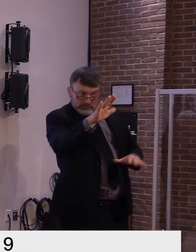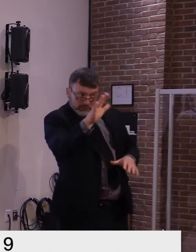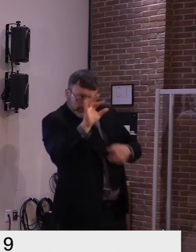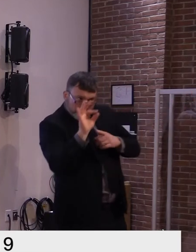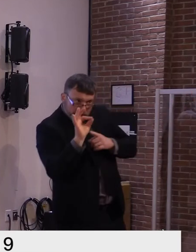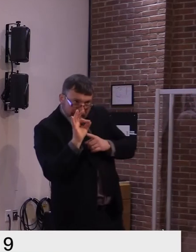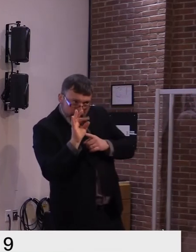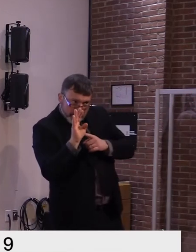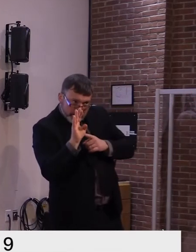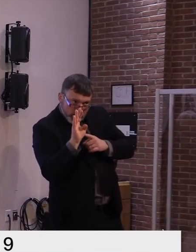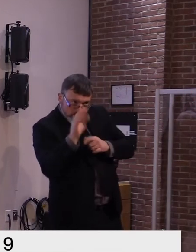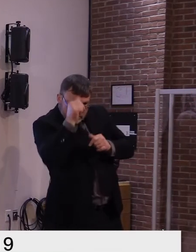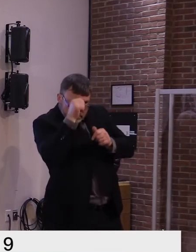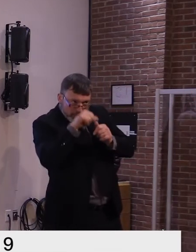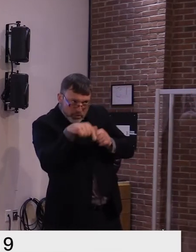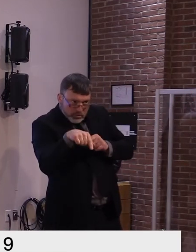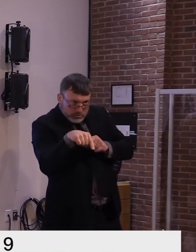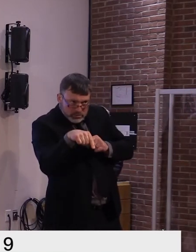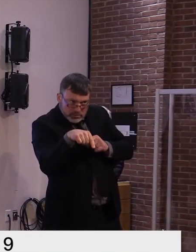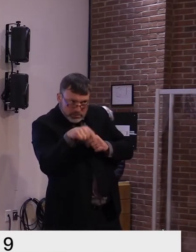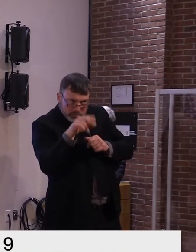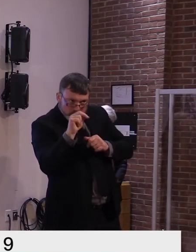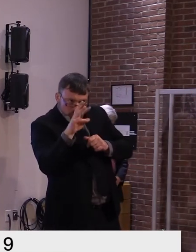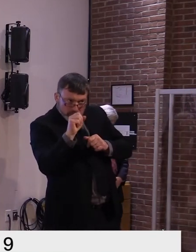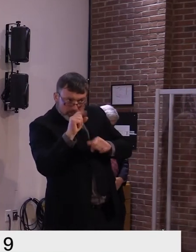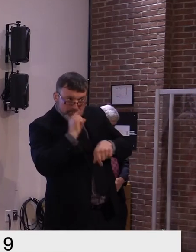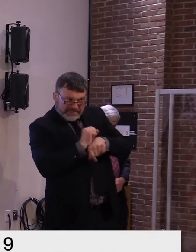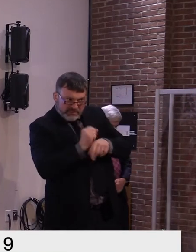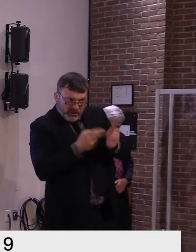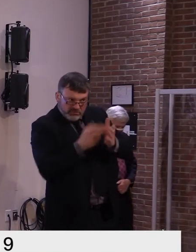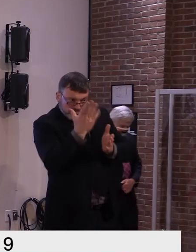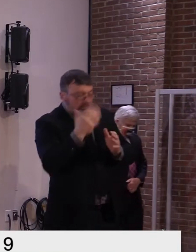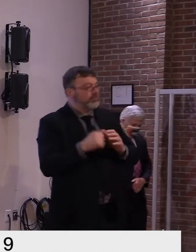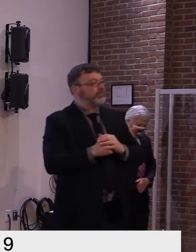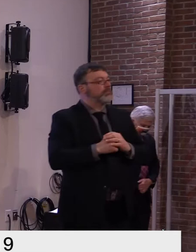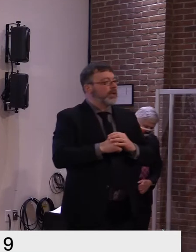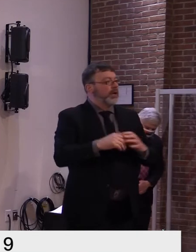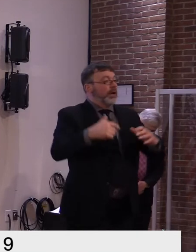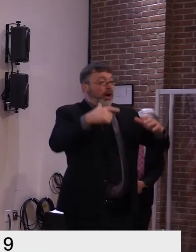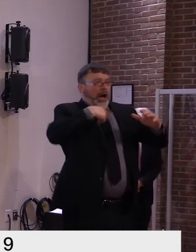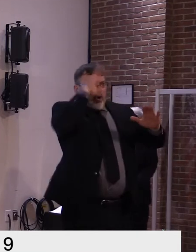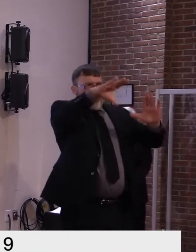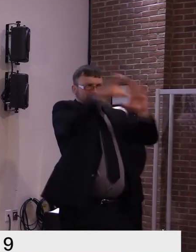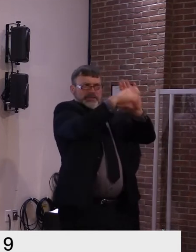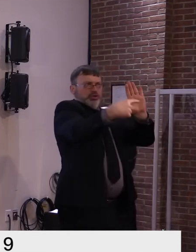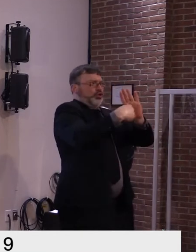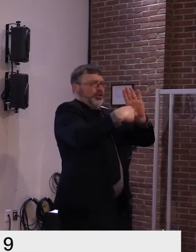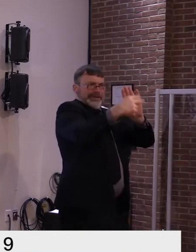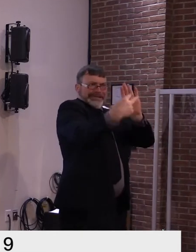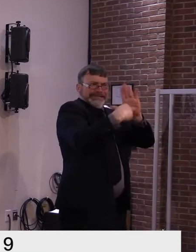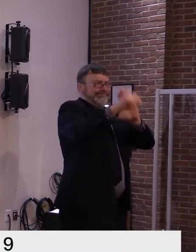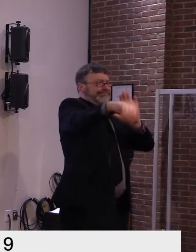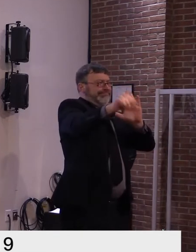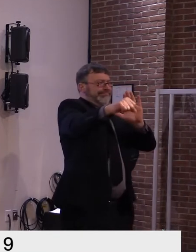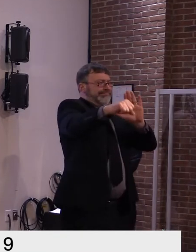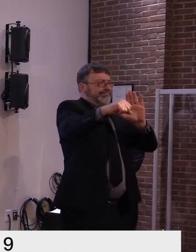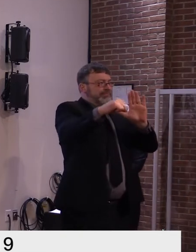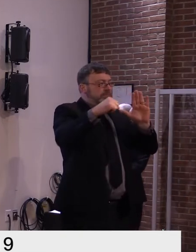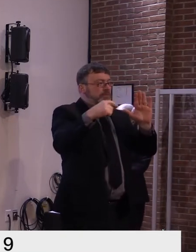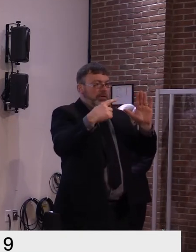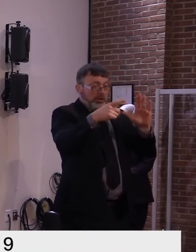clearly, it indicates lack of compliance with the guidance that we traditionally talk about with regard